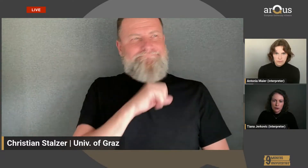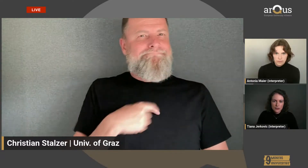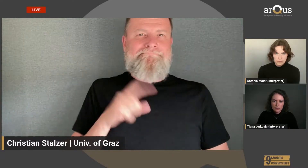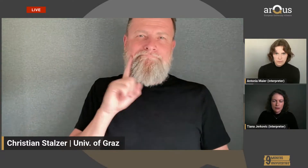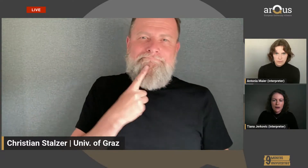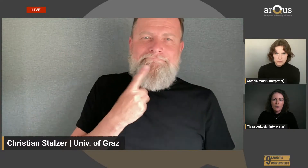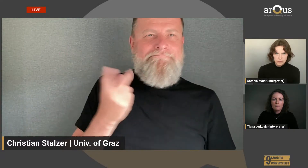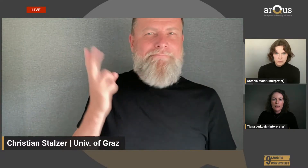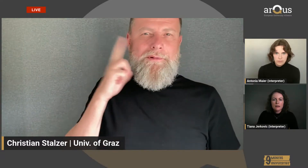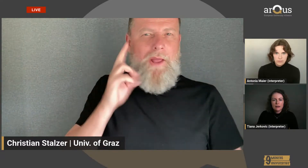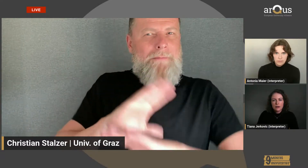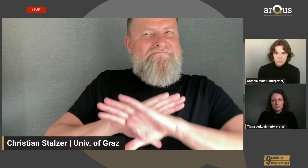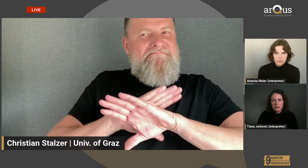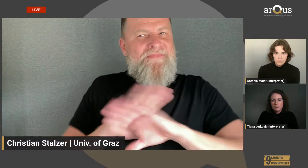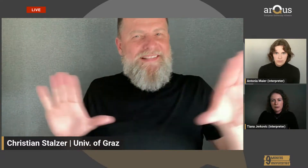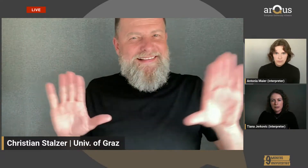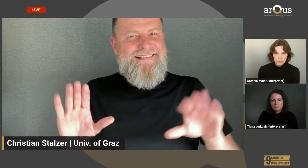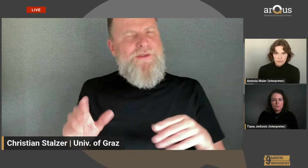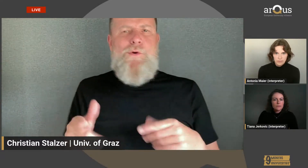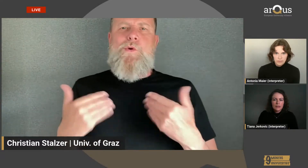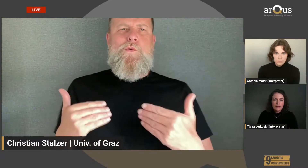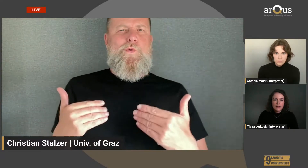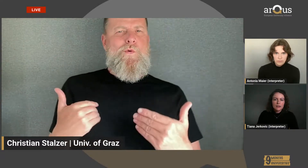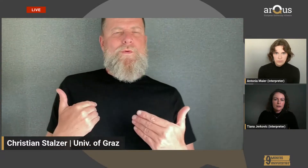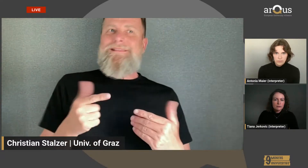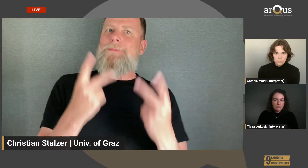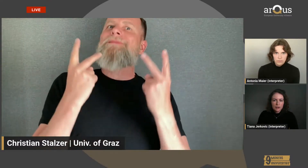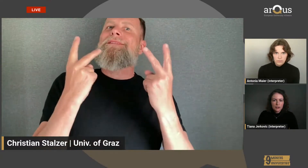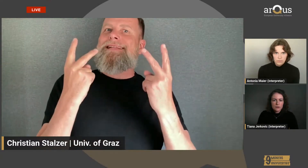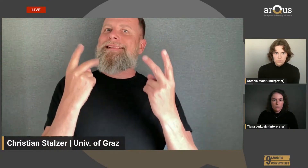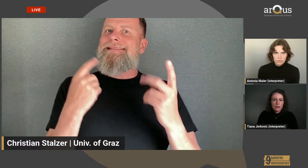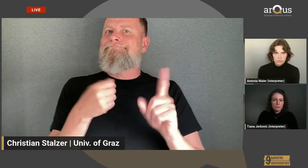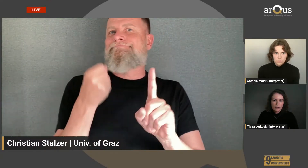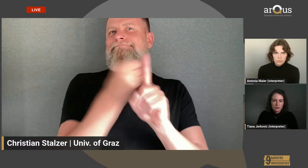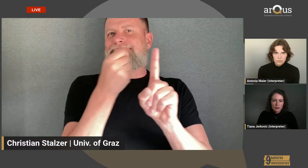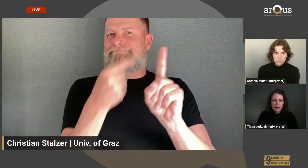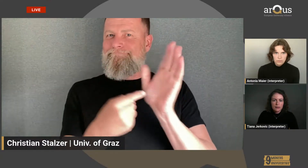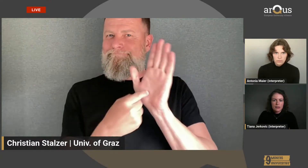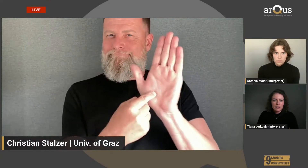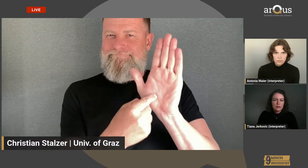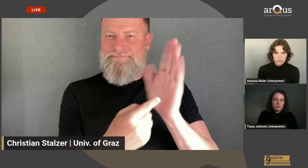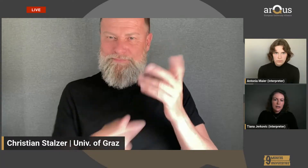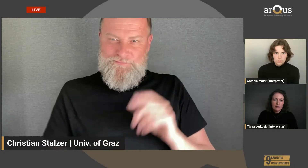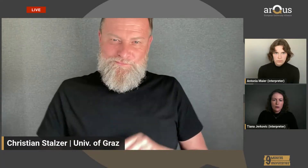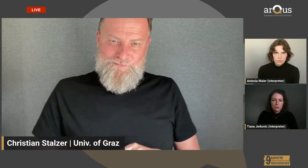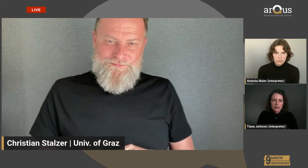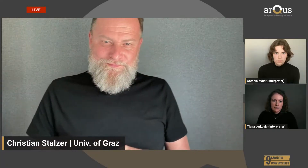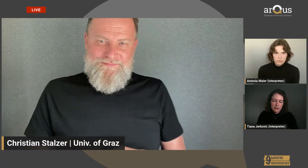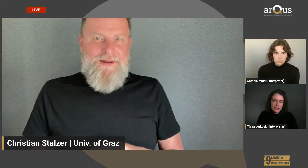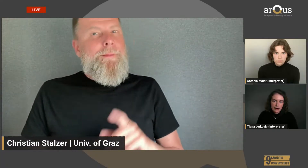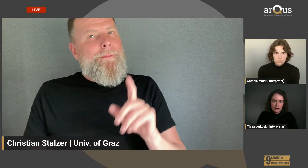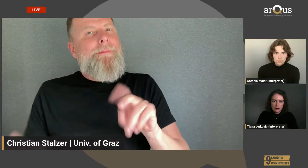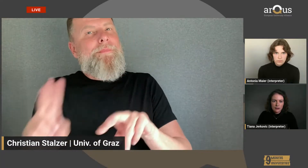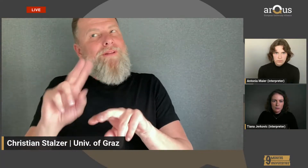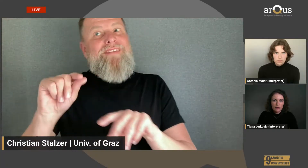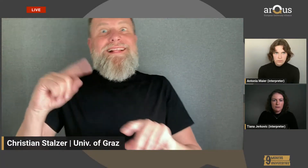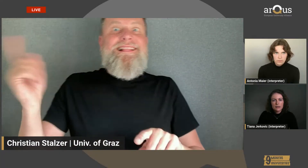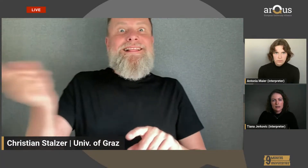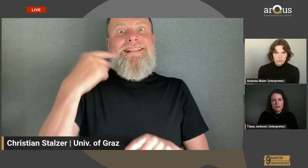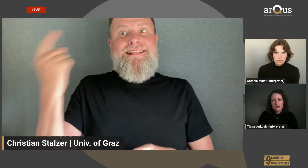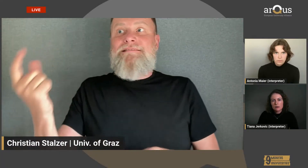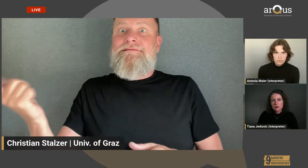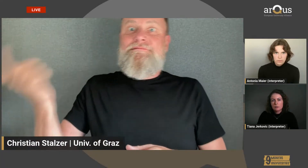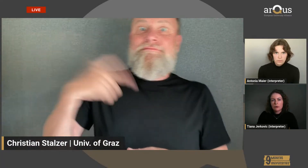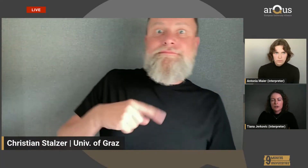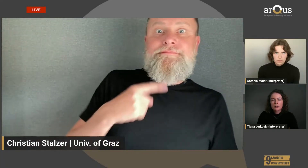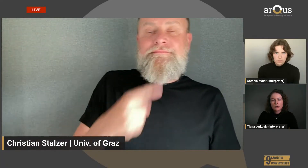deaf person. But a lot of people, they are just wondering about that. They might not always understand that. But I think